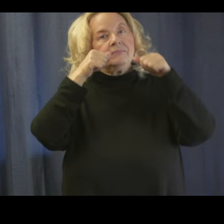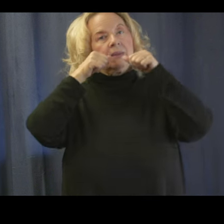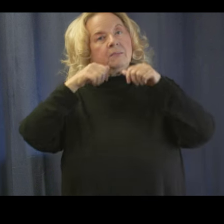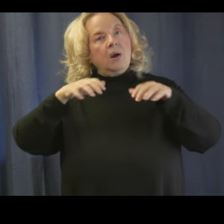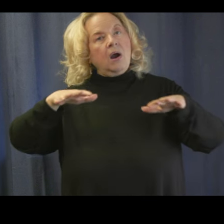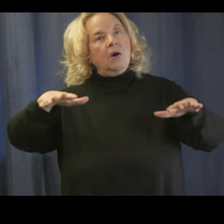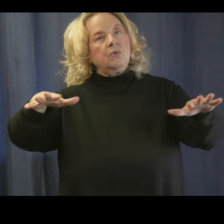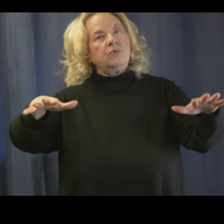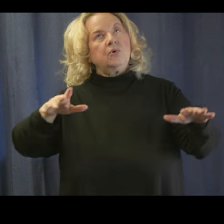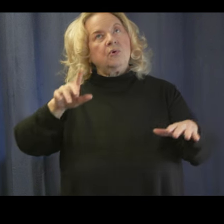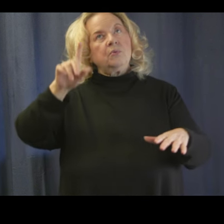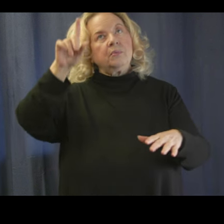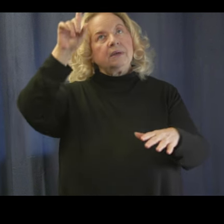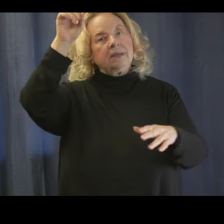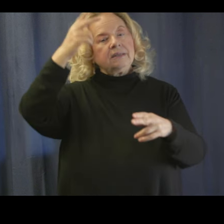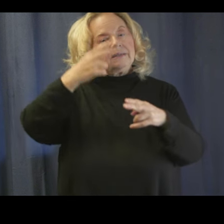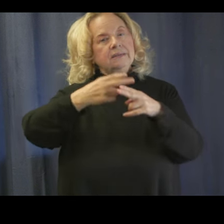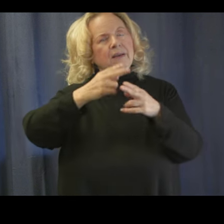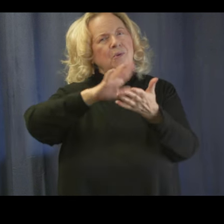Echad,